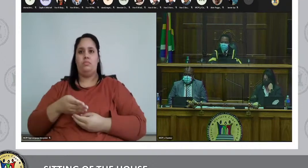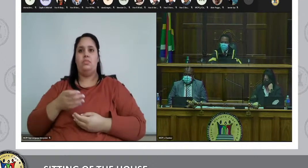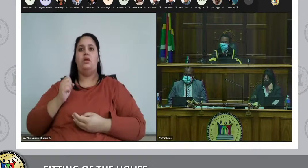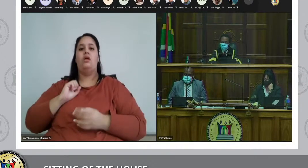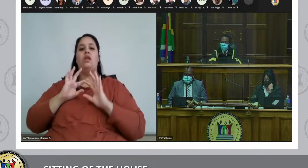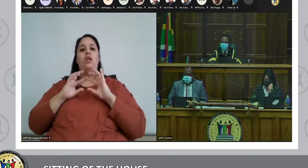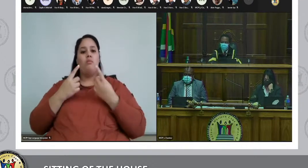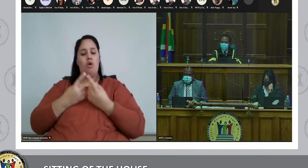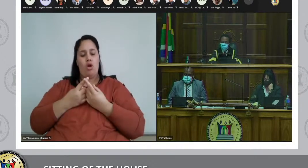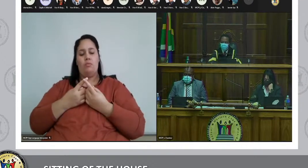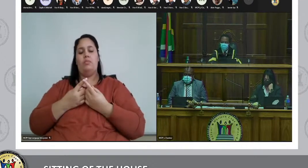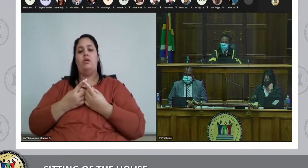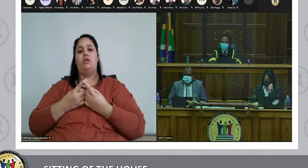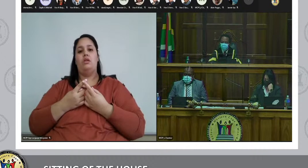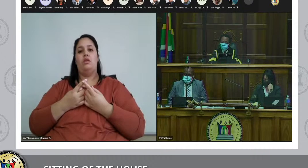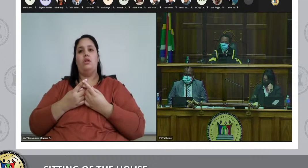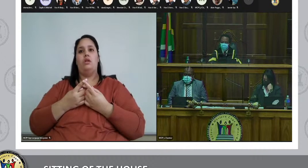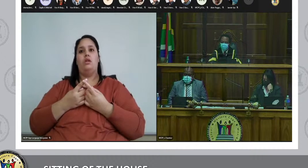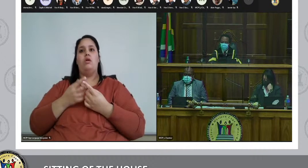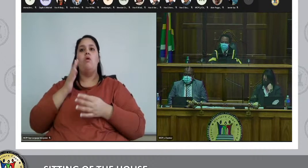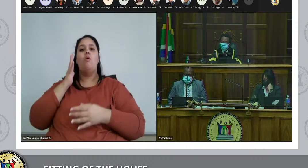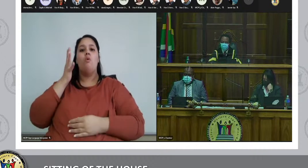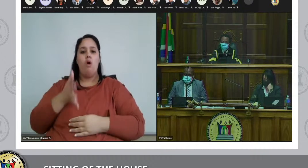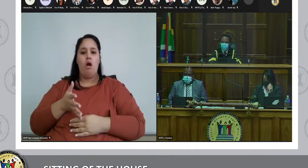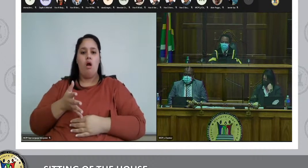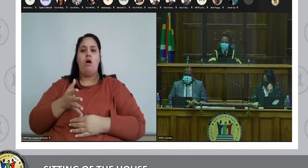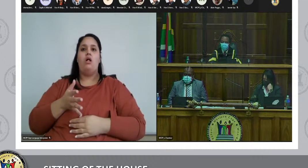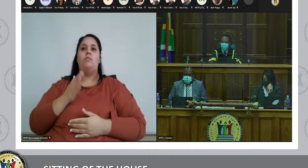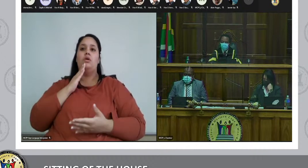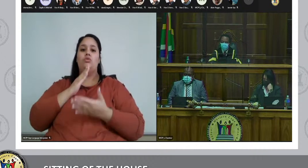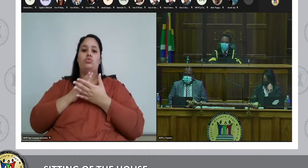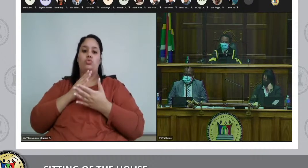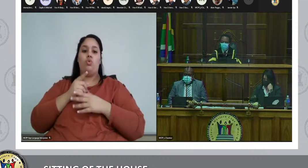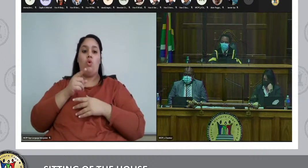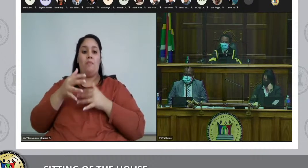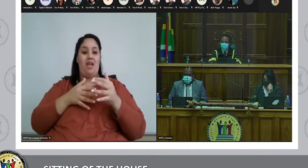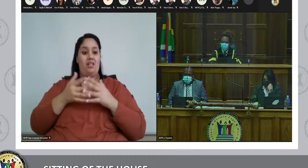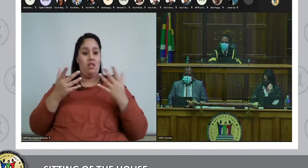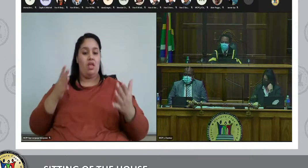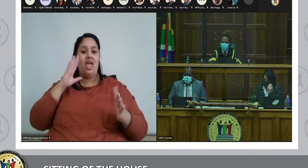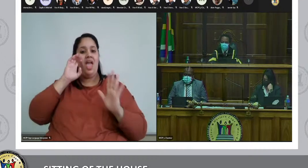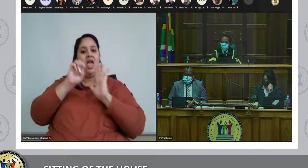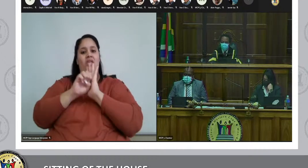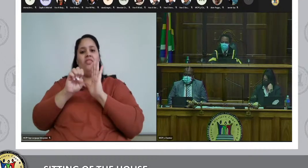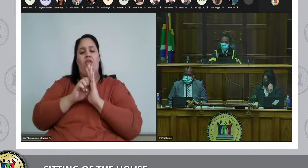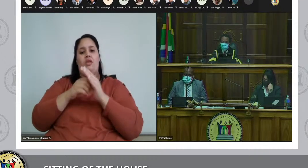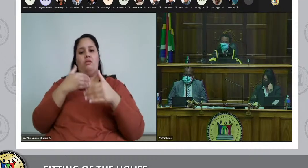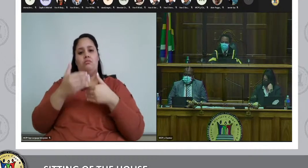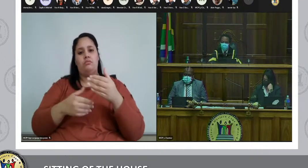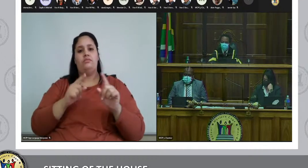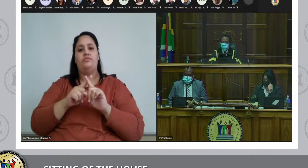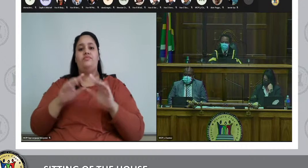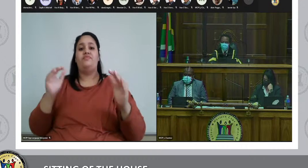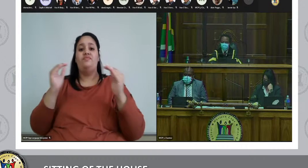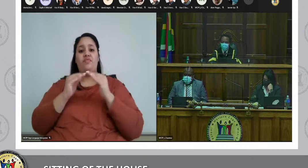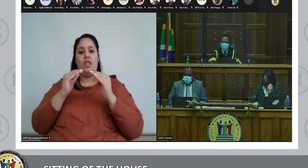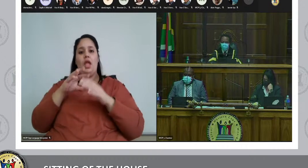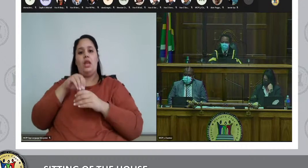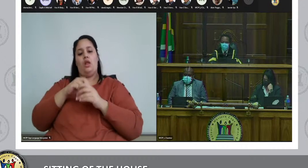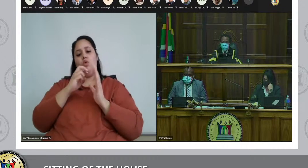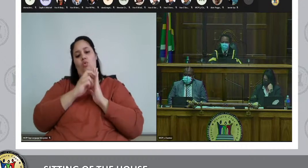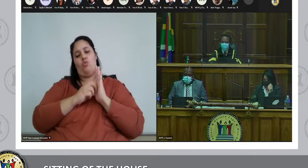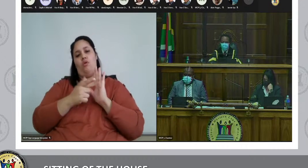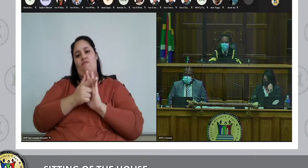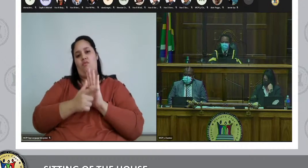department will, however, ensure that this matter is dealt with ethically, fairly, and within the rule of